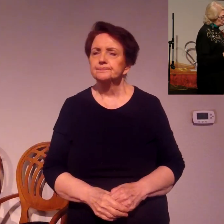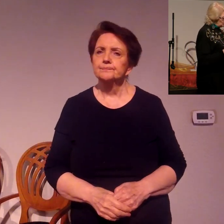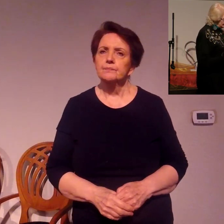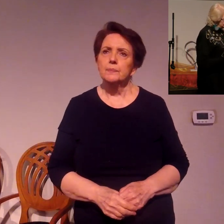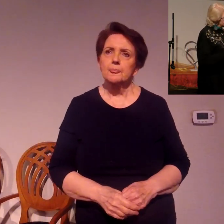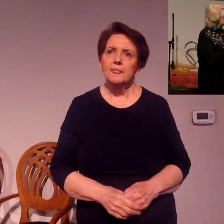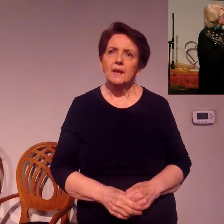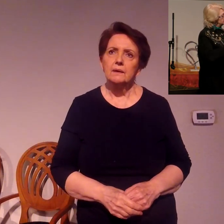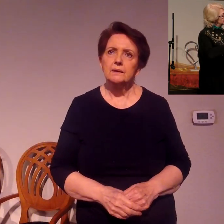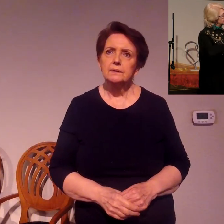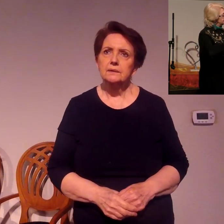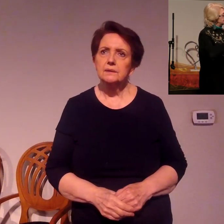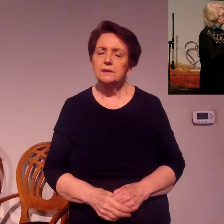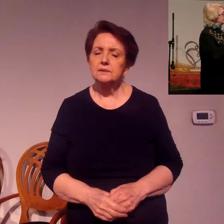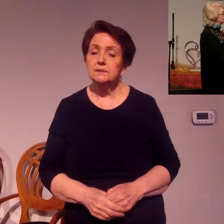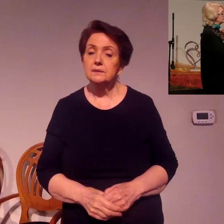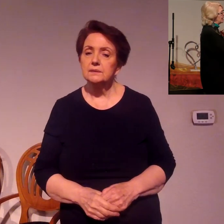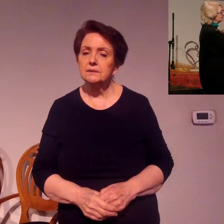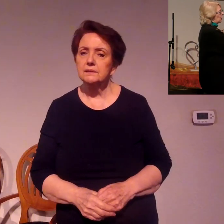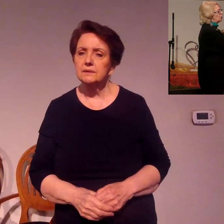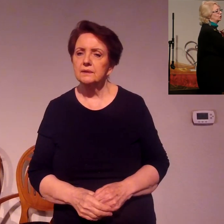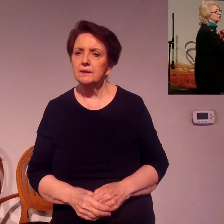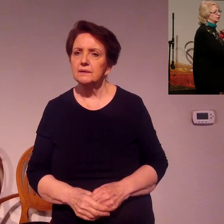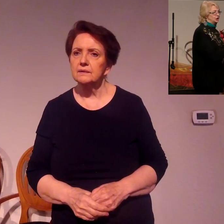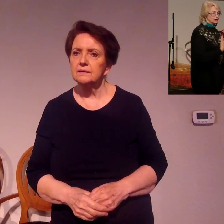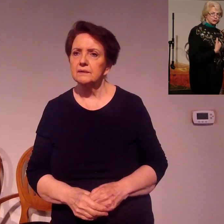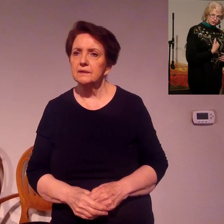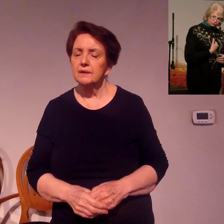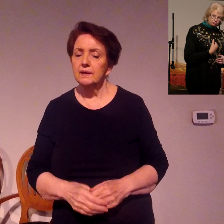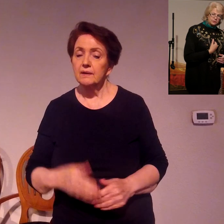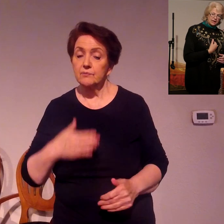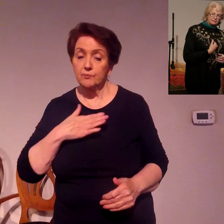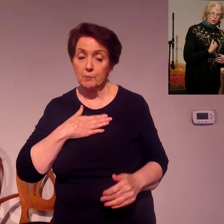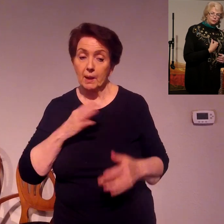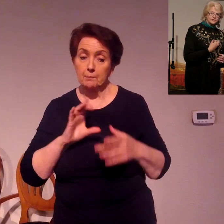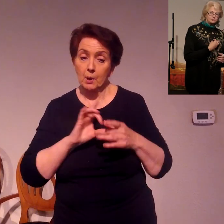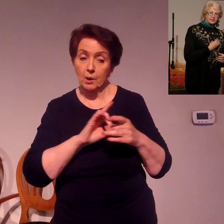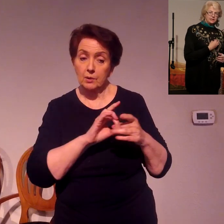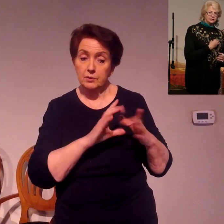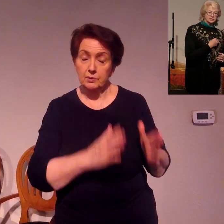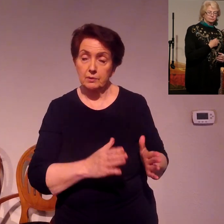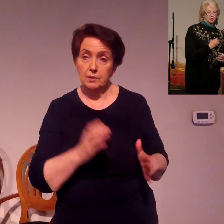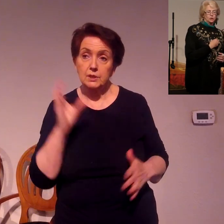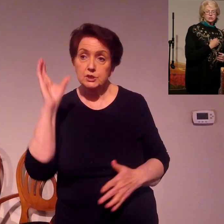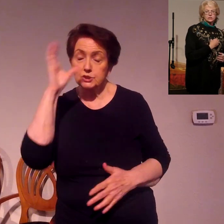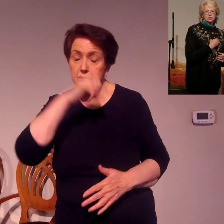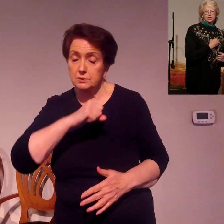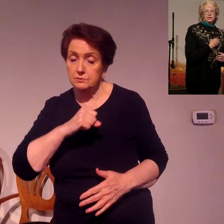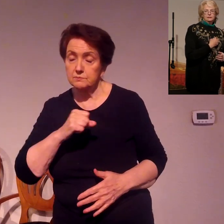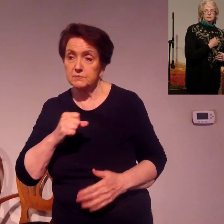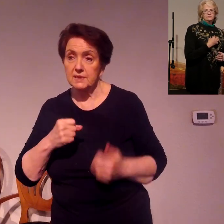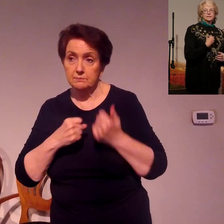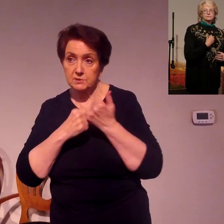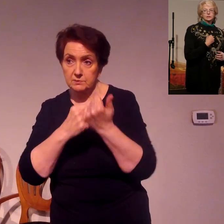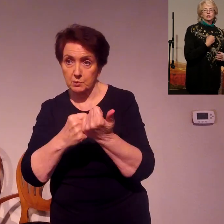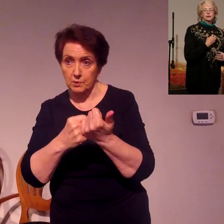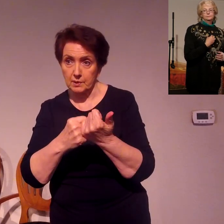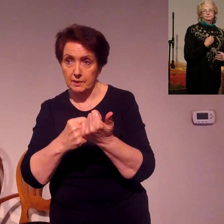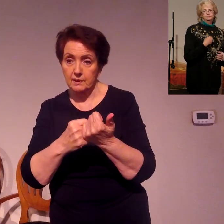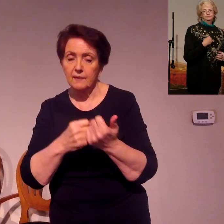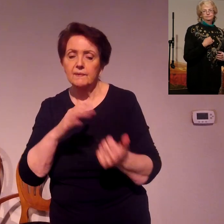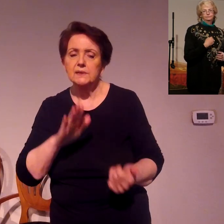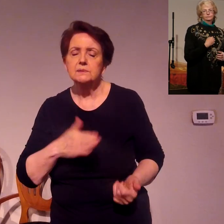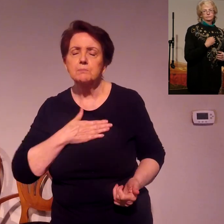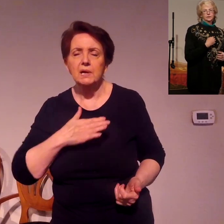so we then, if my partner is going to assume that I'm always speaking in support, then that's my